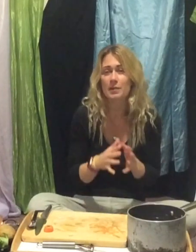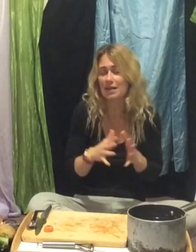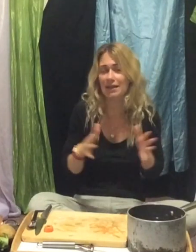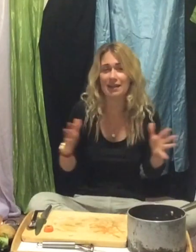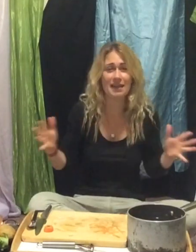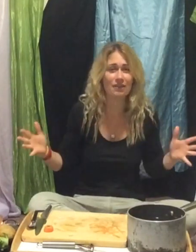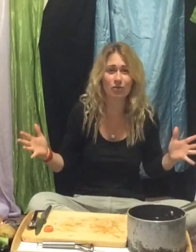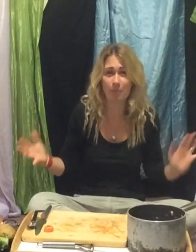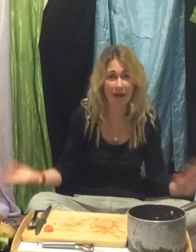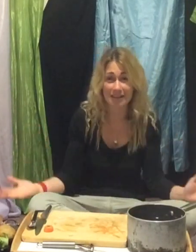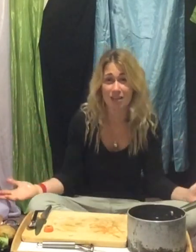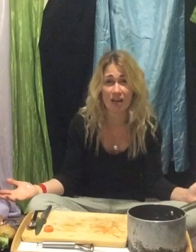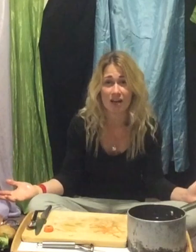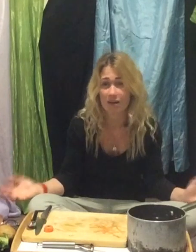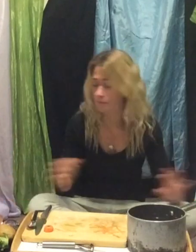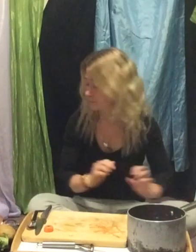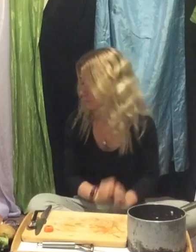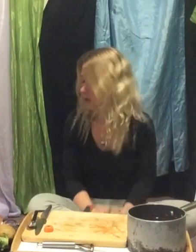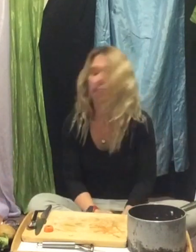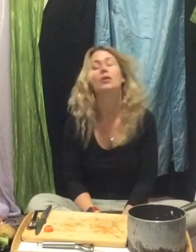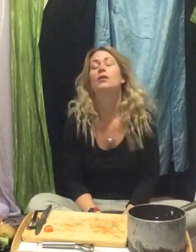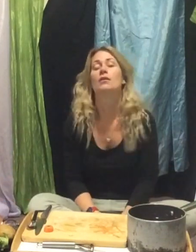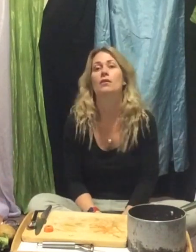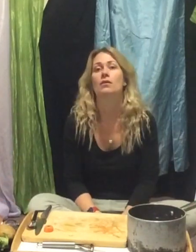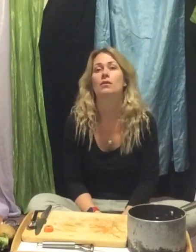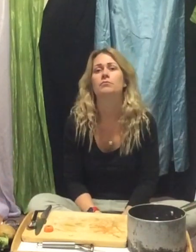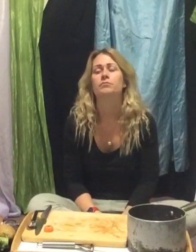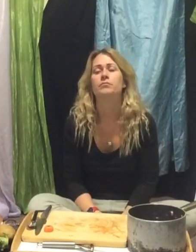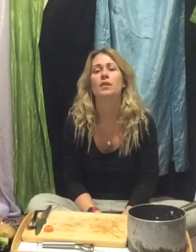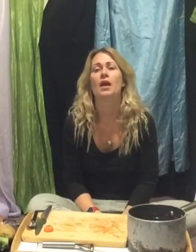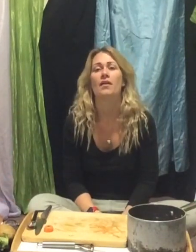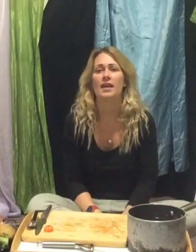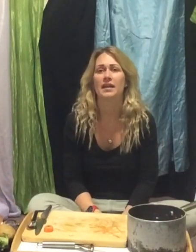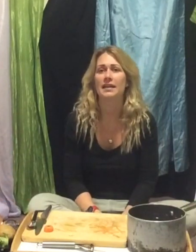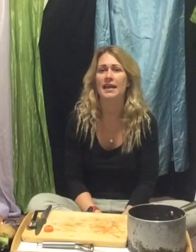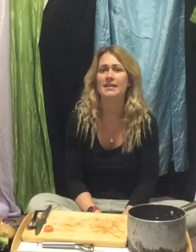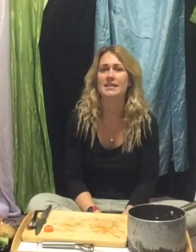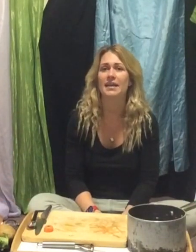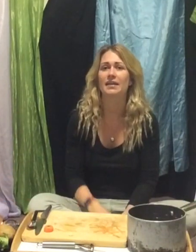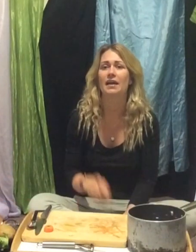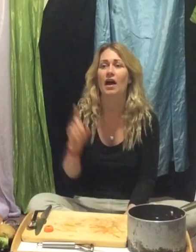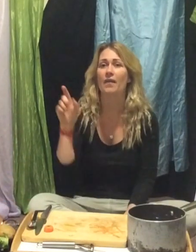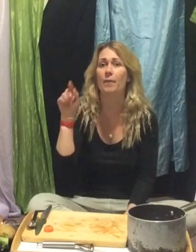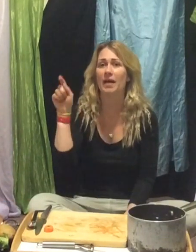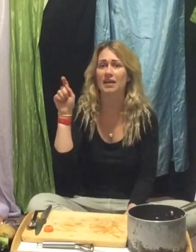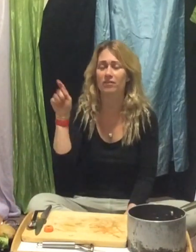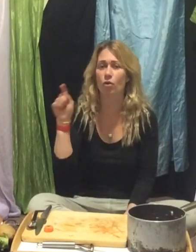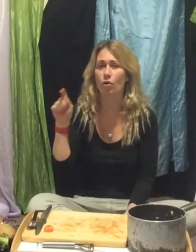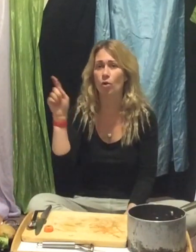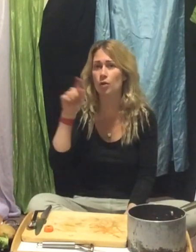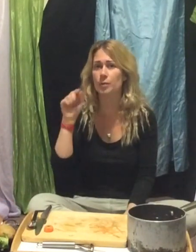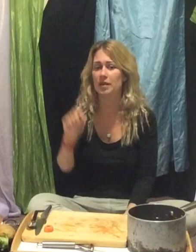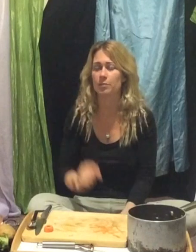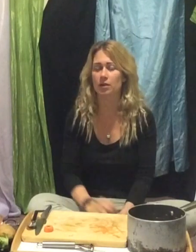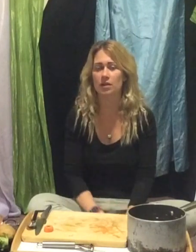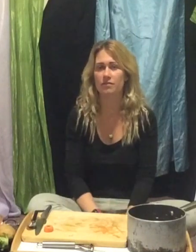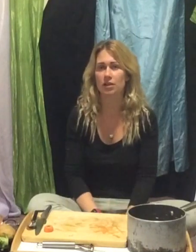be even better. Then a lady at the back of all the people in the village